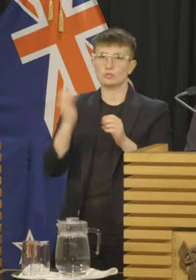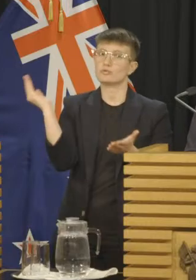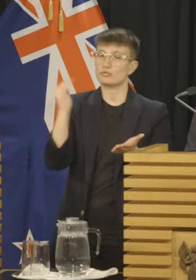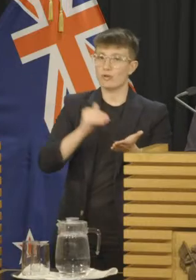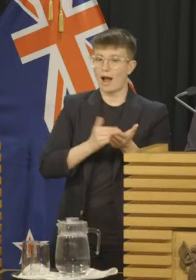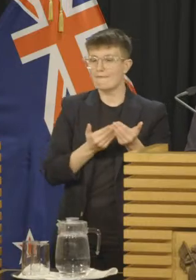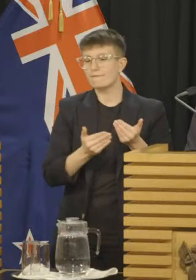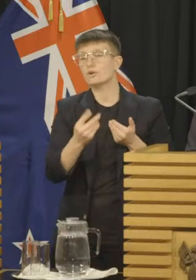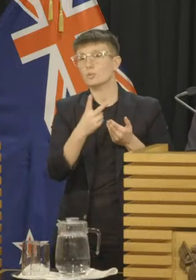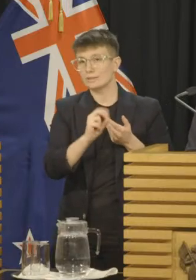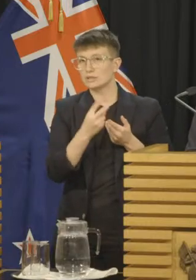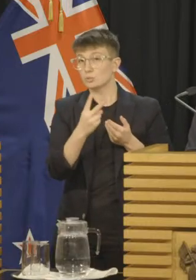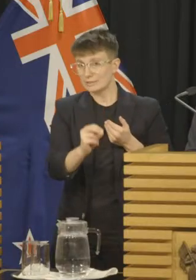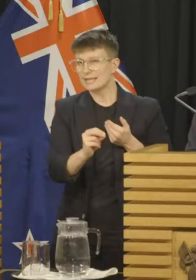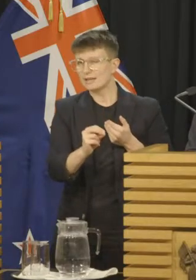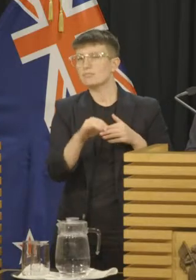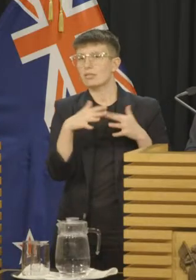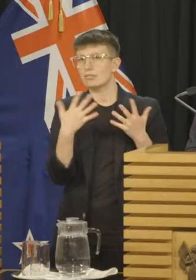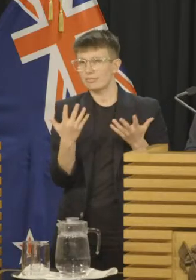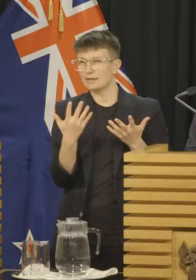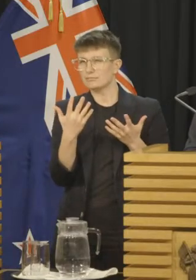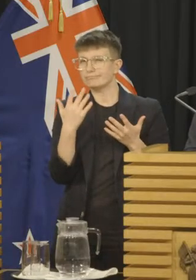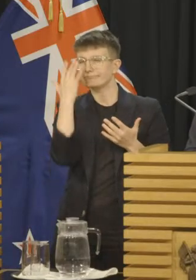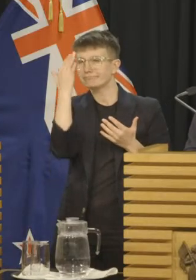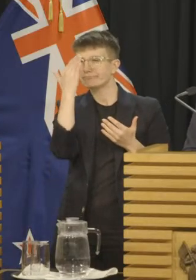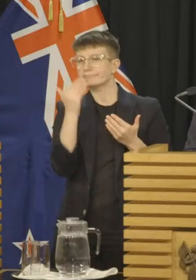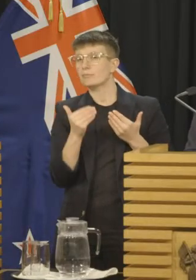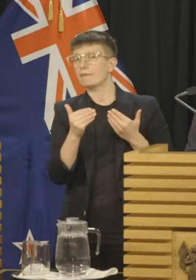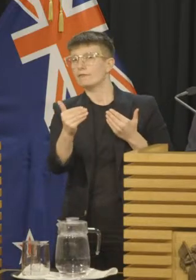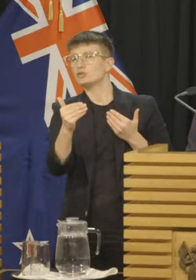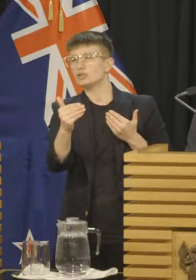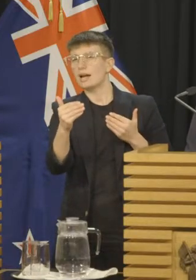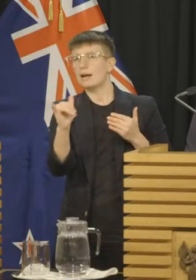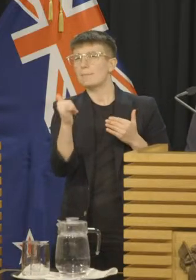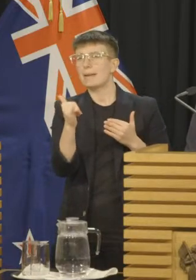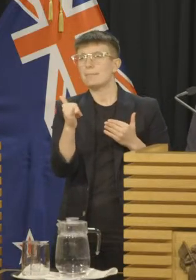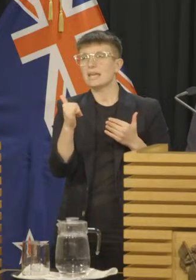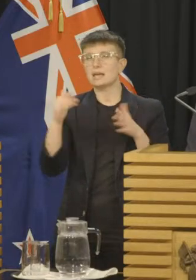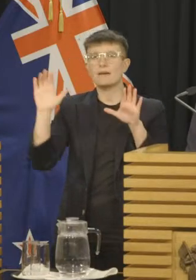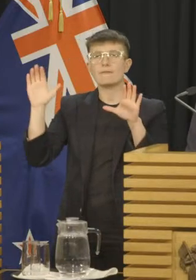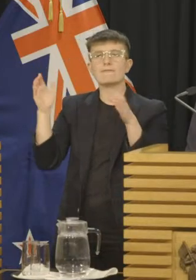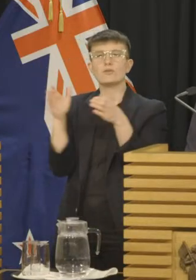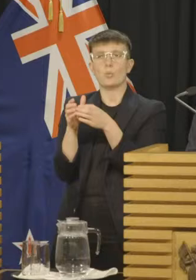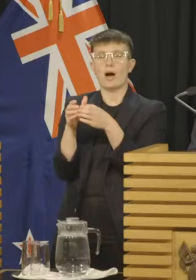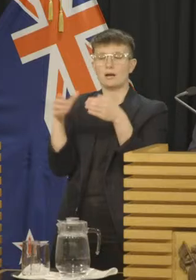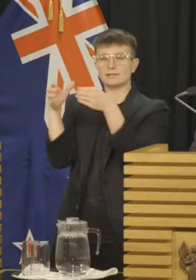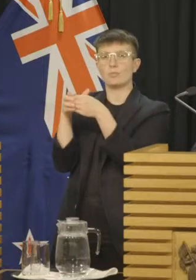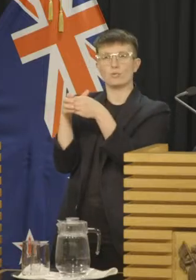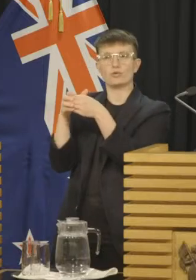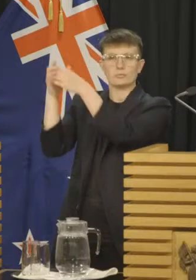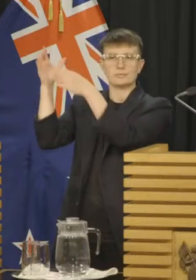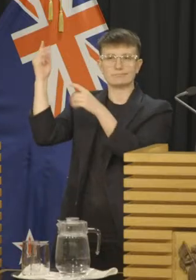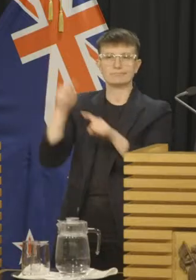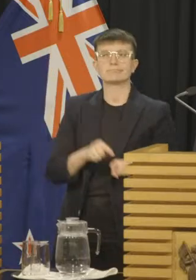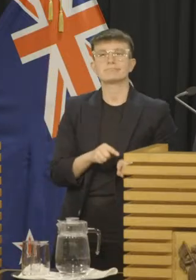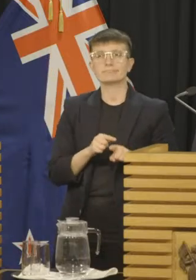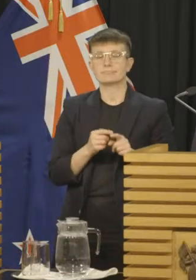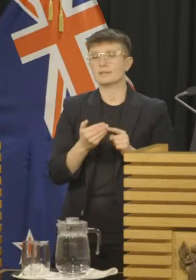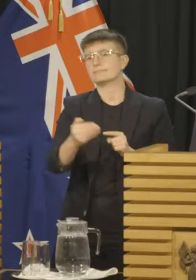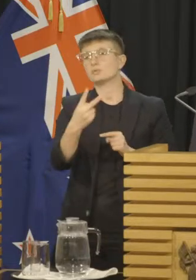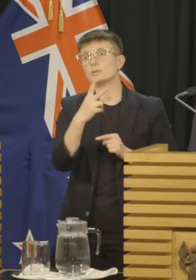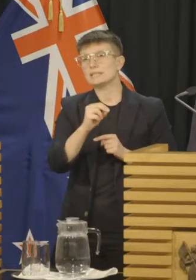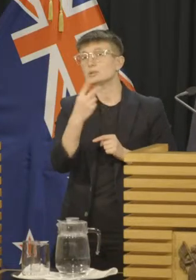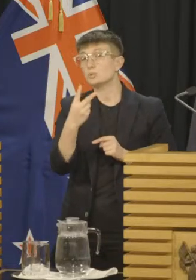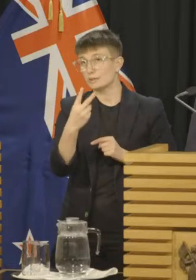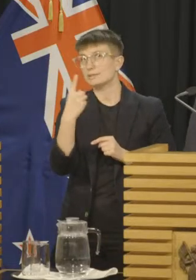to bringing in smaller cohorts than they may have previously expected next year. Thank you, Prime Minister. All right, we're now happy